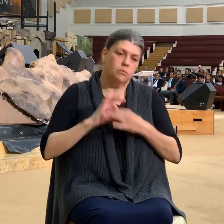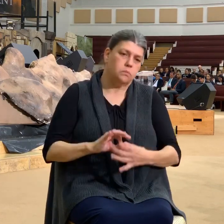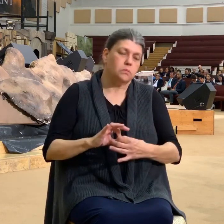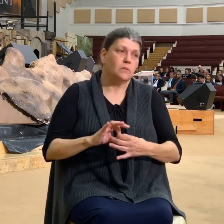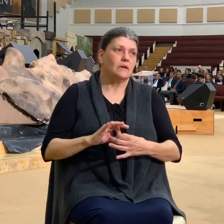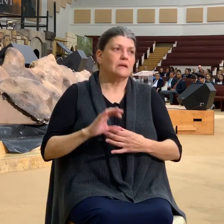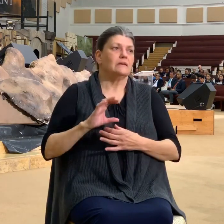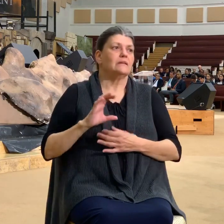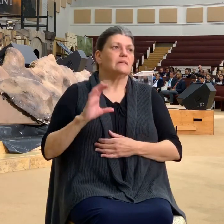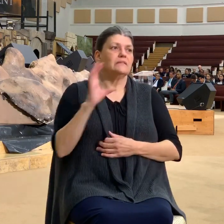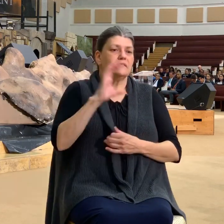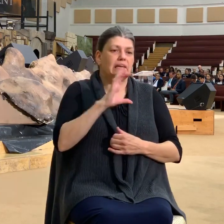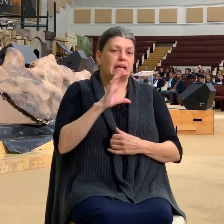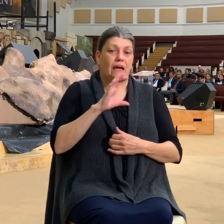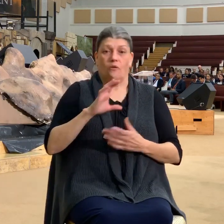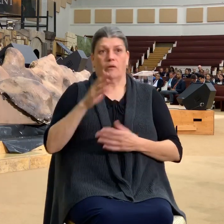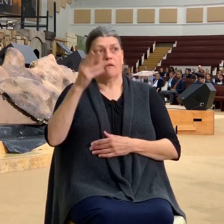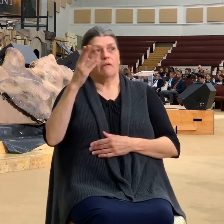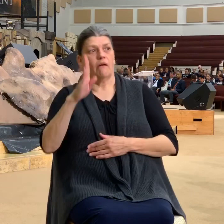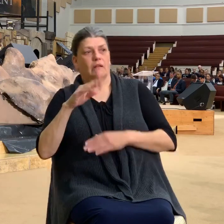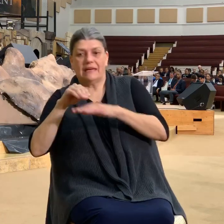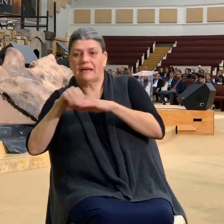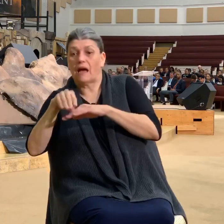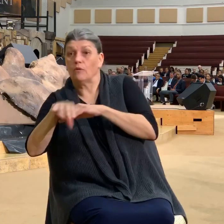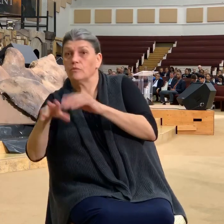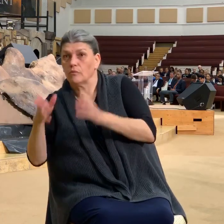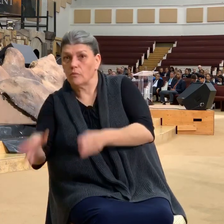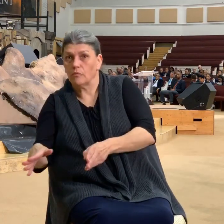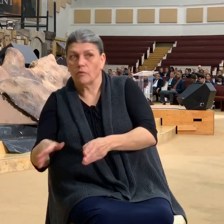seeking out godly counsel.